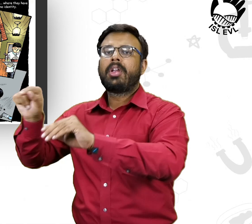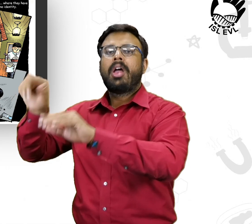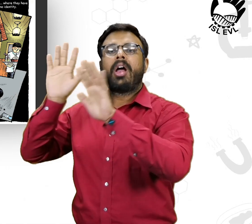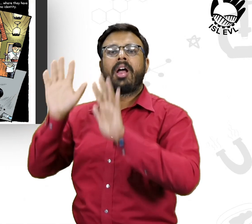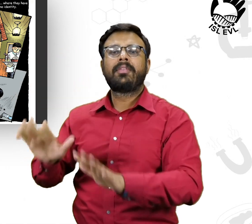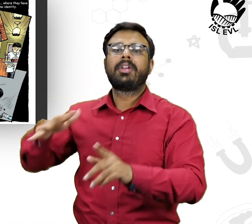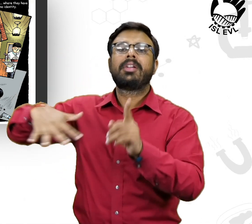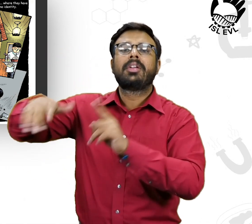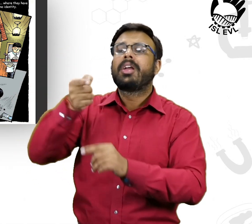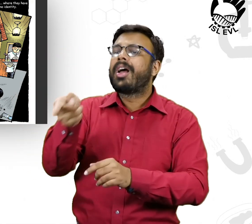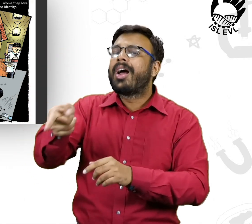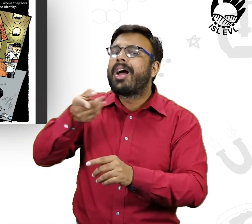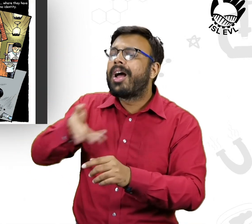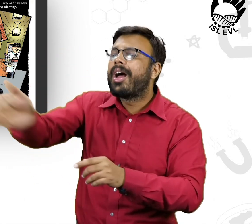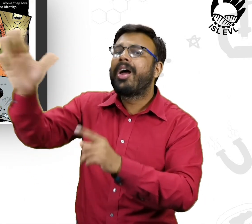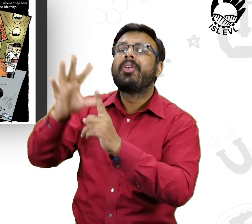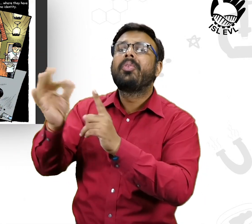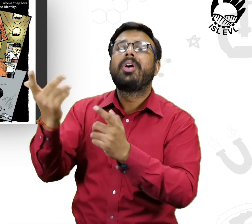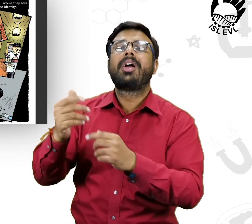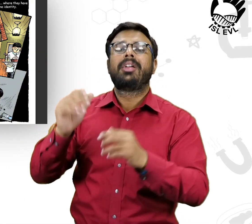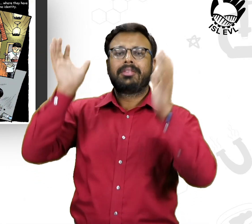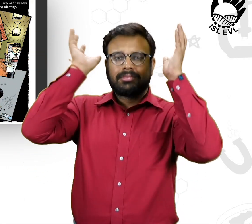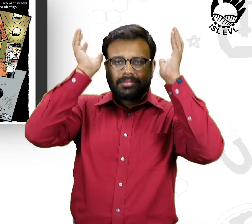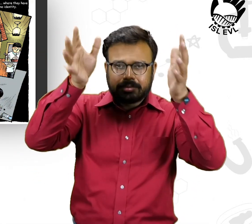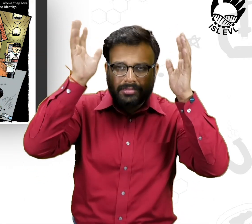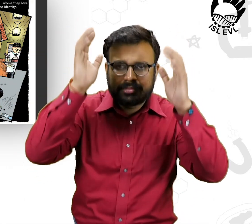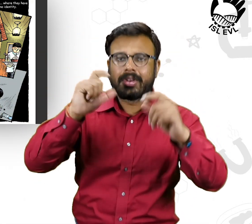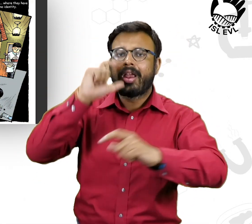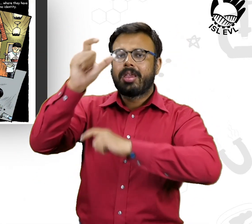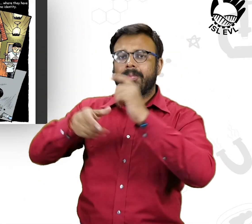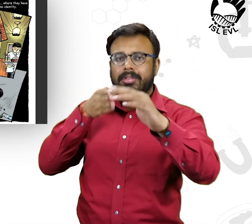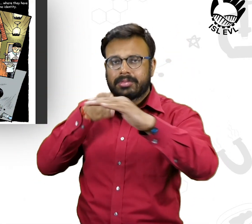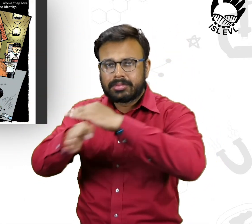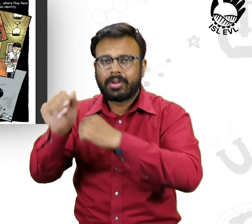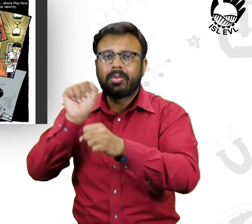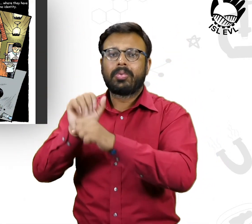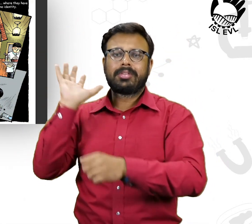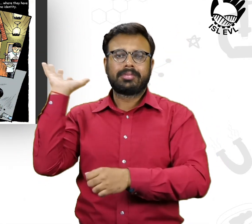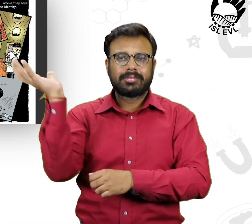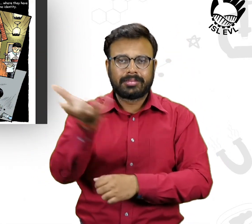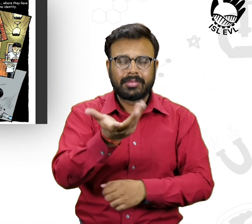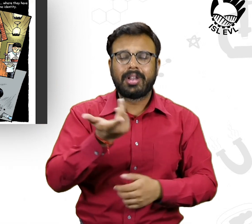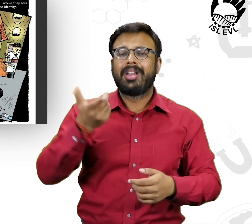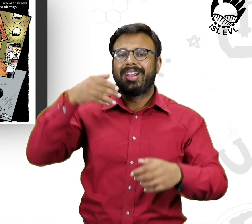migrate to newer lands where they have no identity.